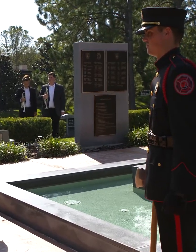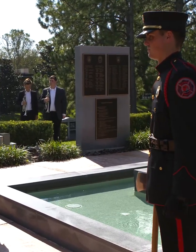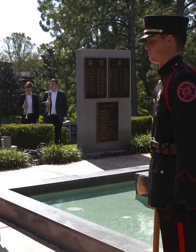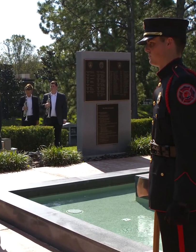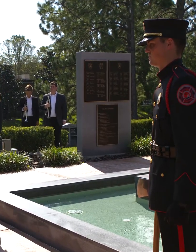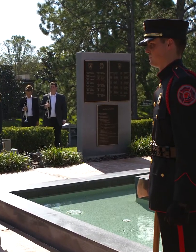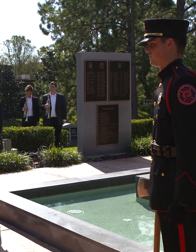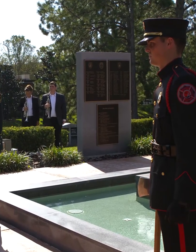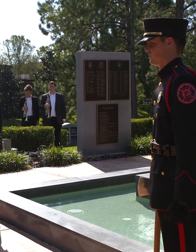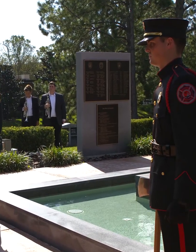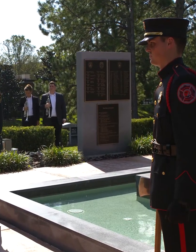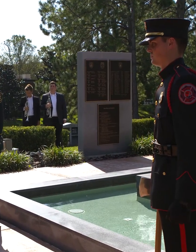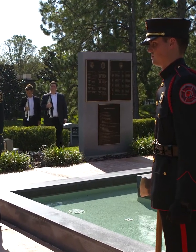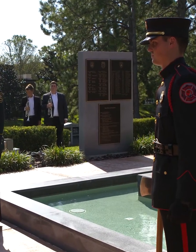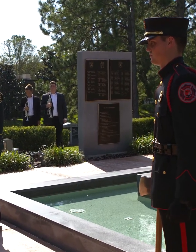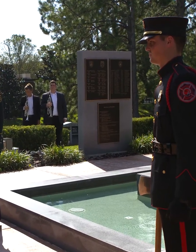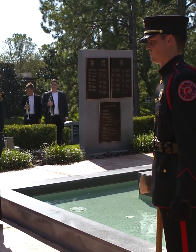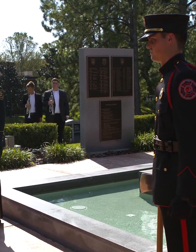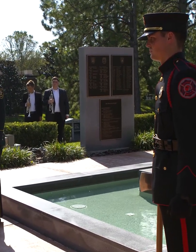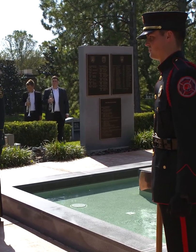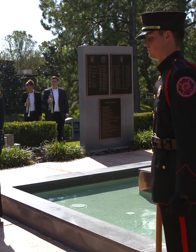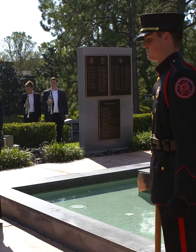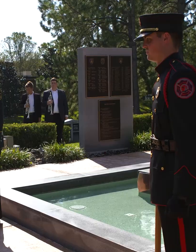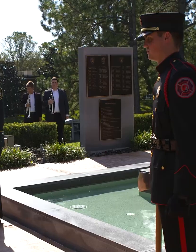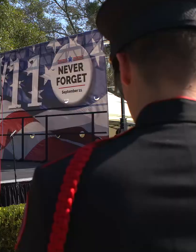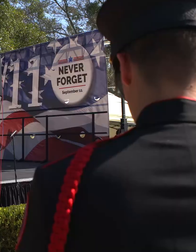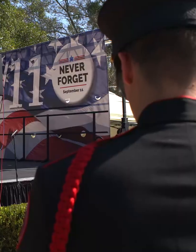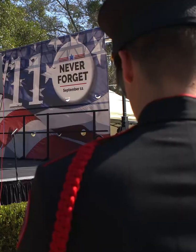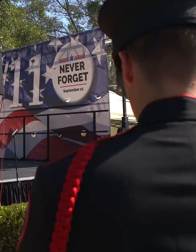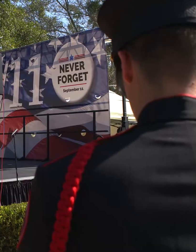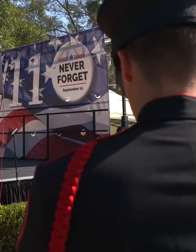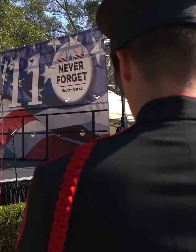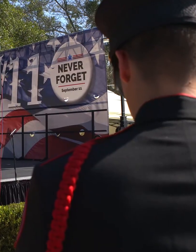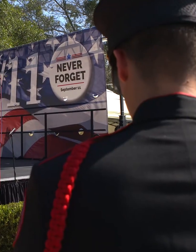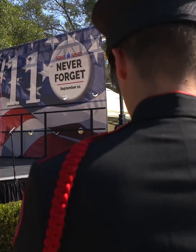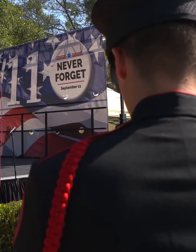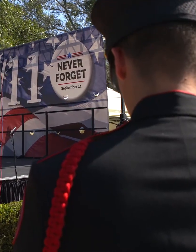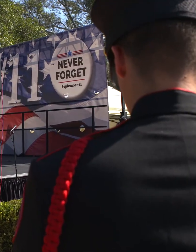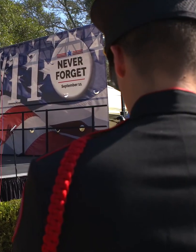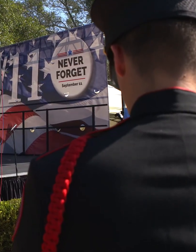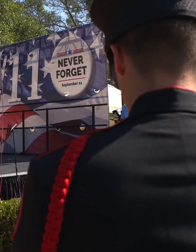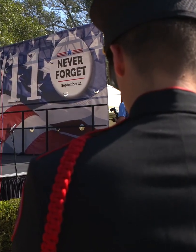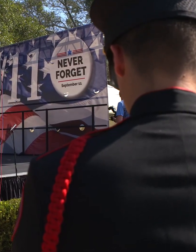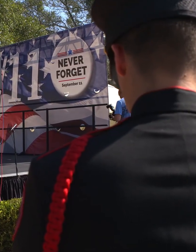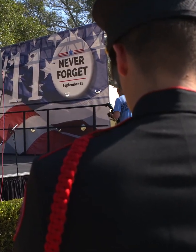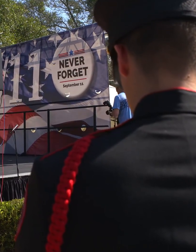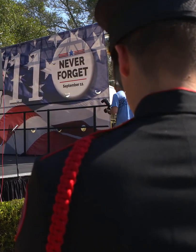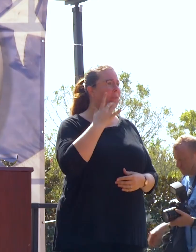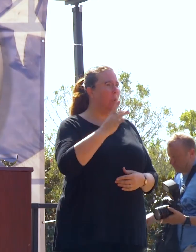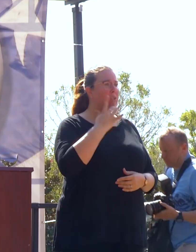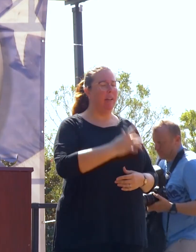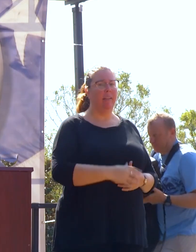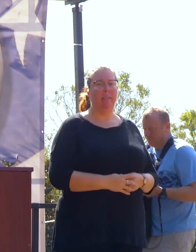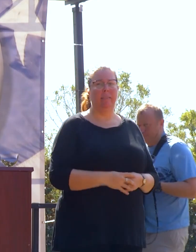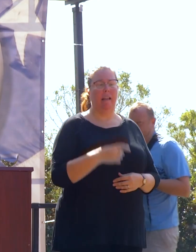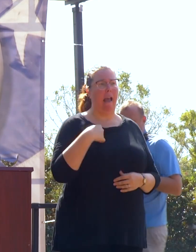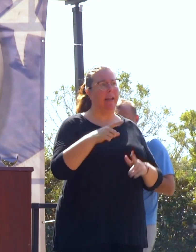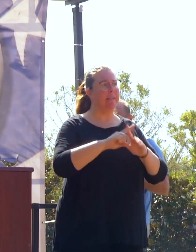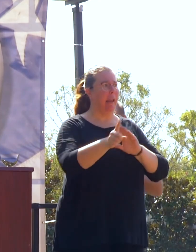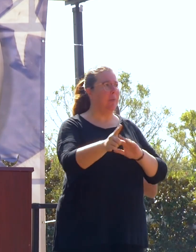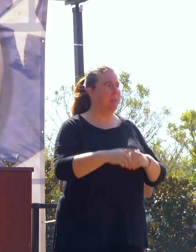remember the heroism that Americans display. Yes, I was one of the fortunate ones. I